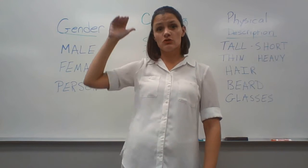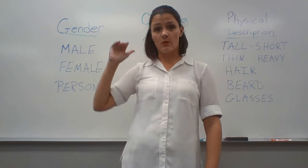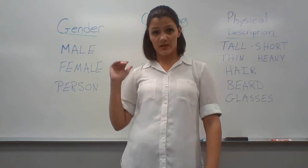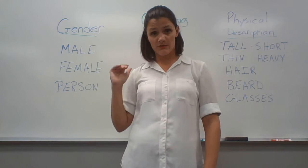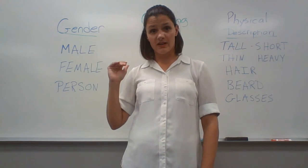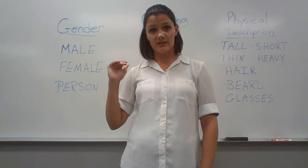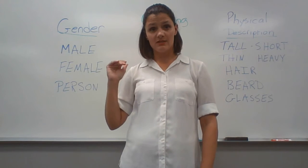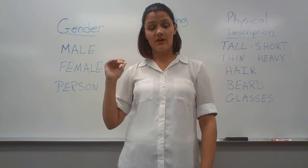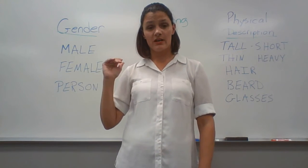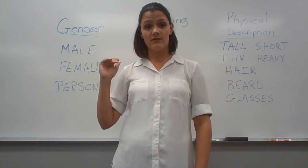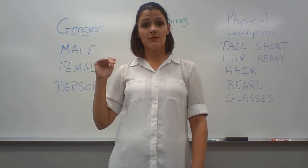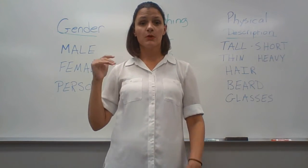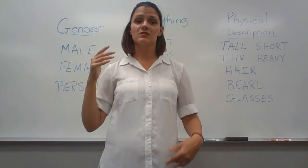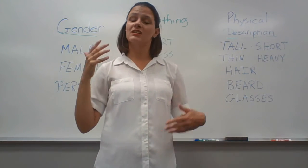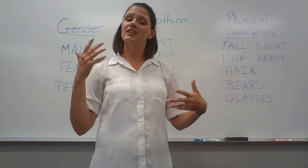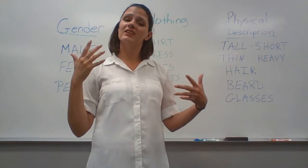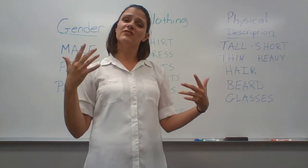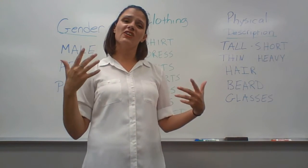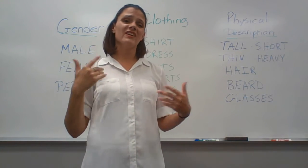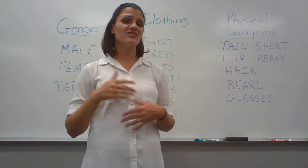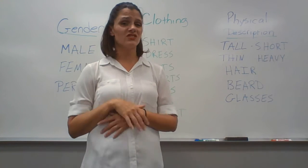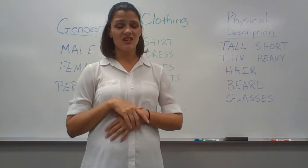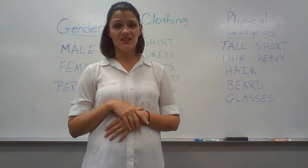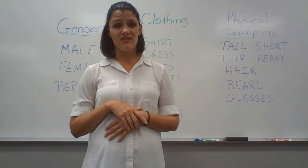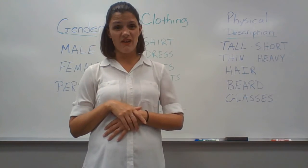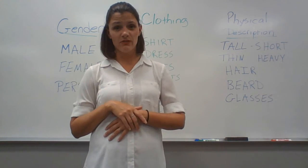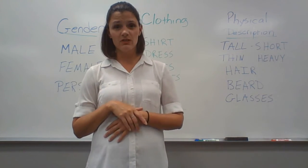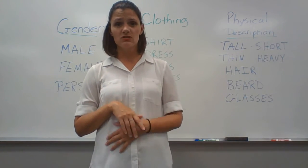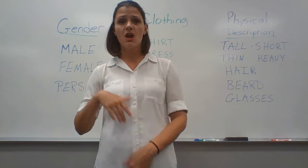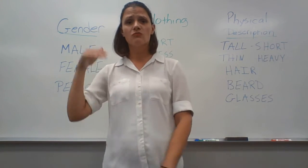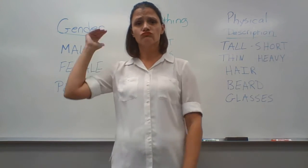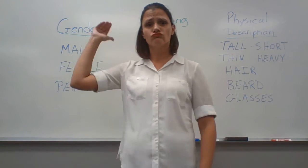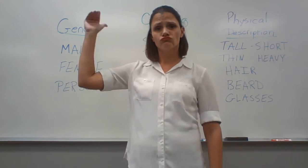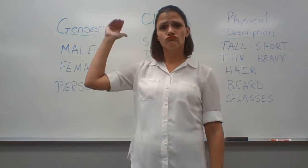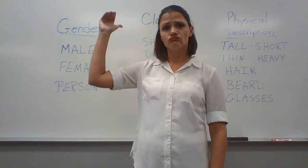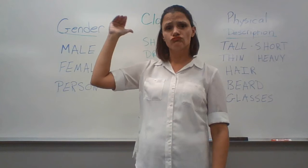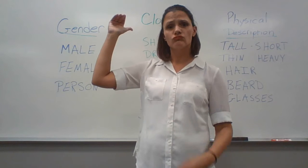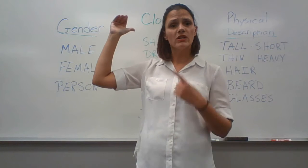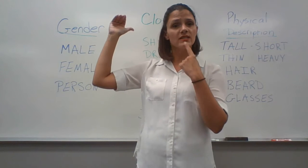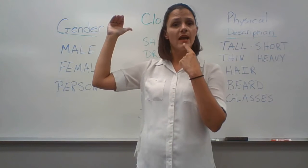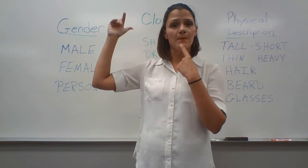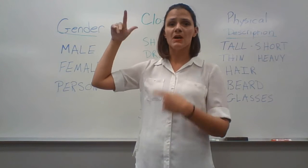Showing the relative height of the person. If their height is just kind of average, it's an M.